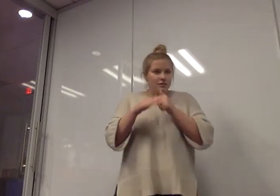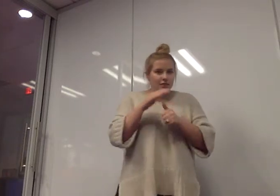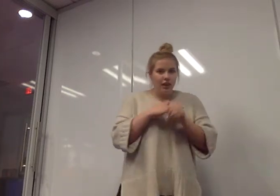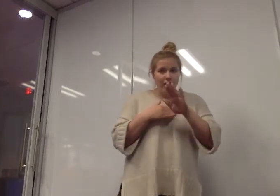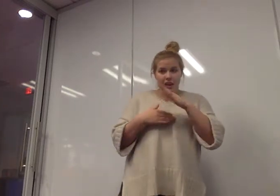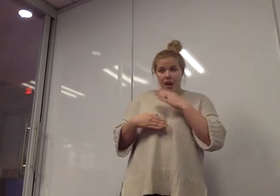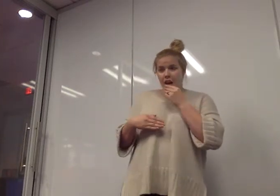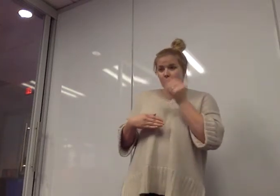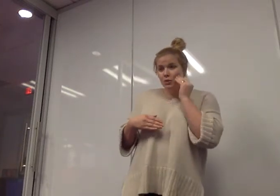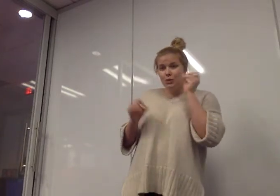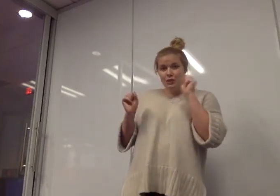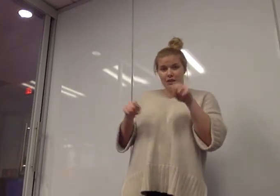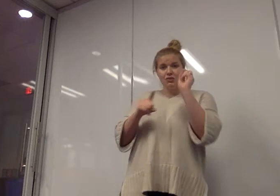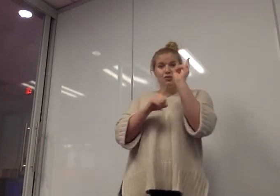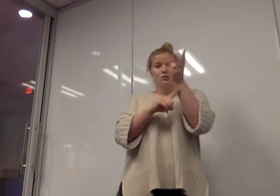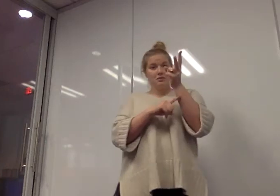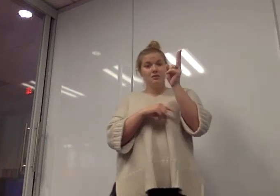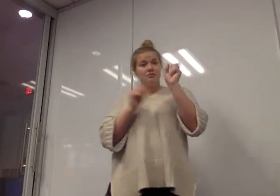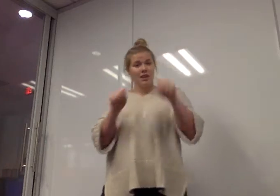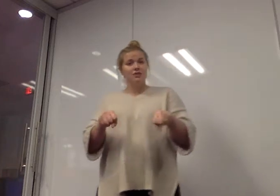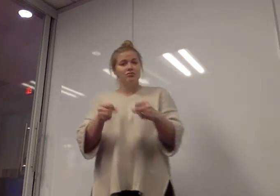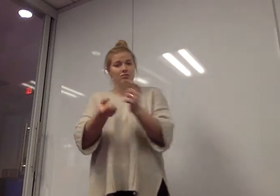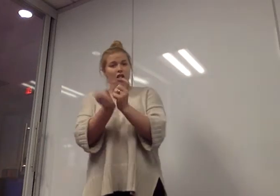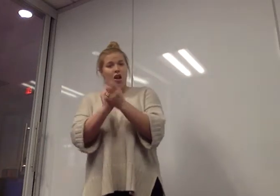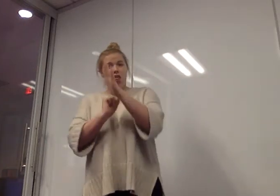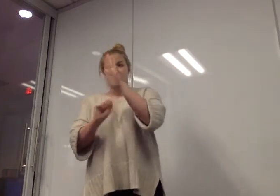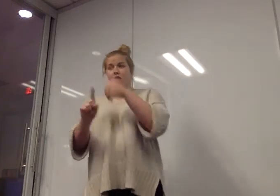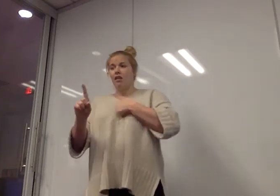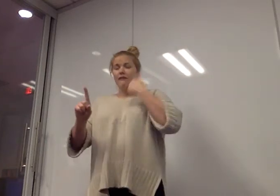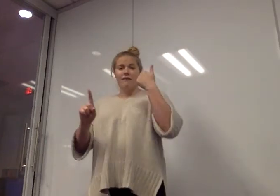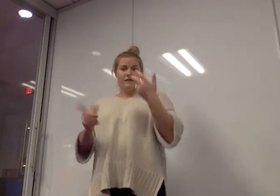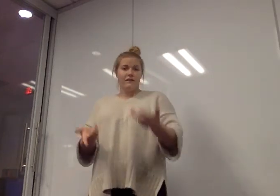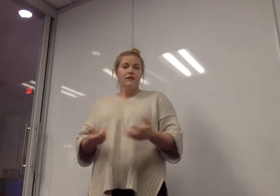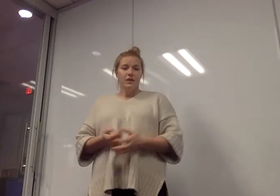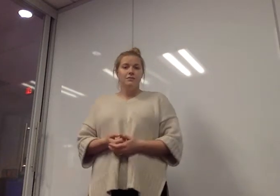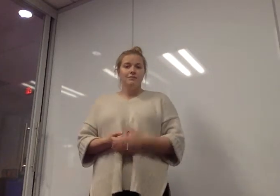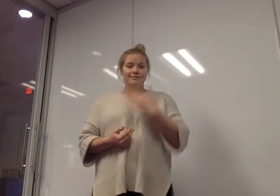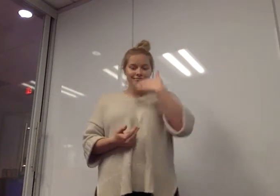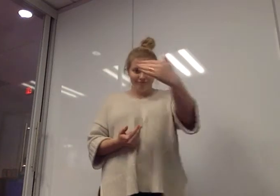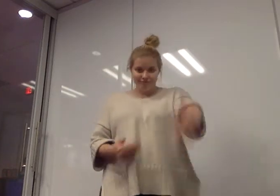2 minutes, and it can significantly change the outcomes of their life. Thank you.